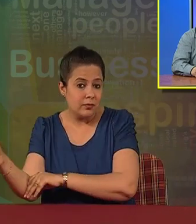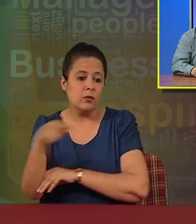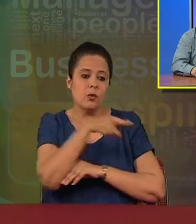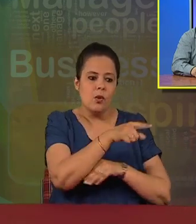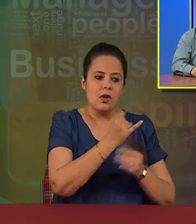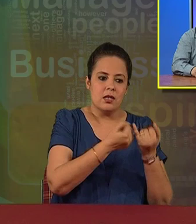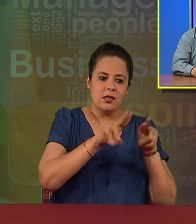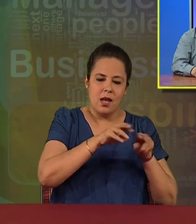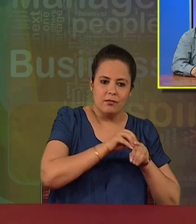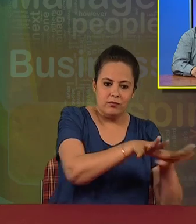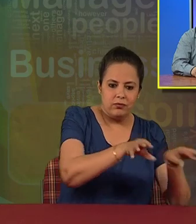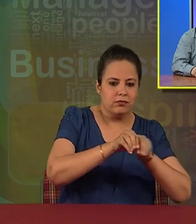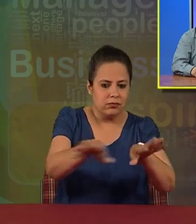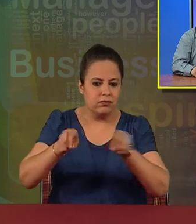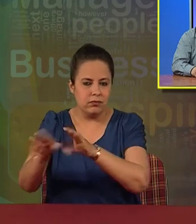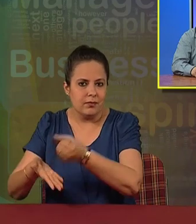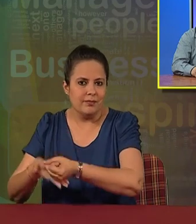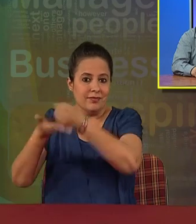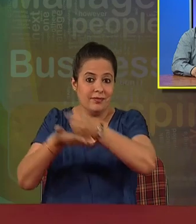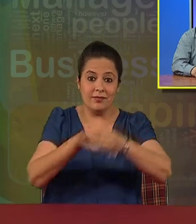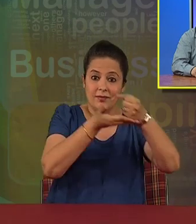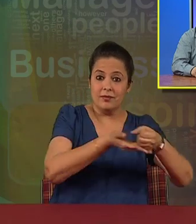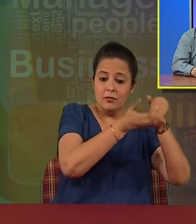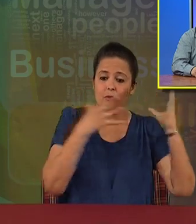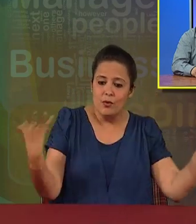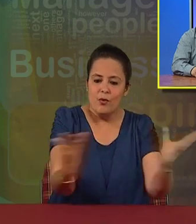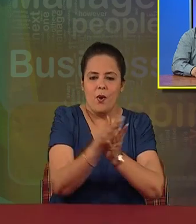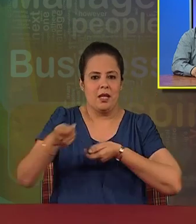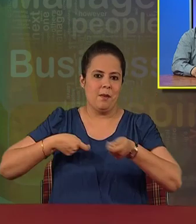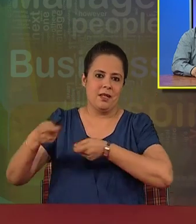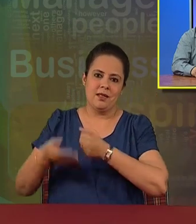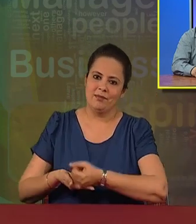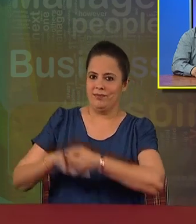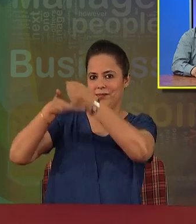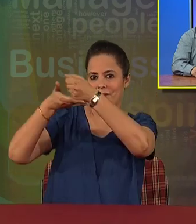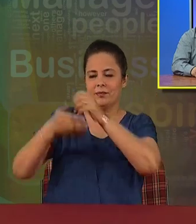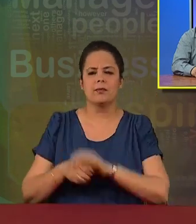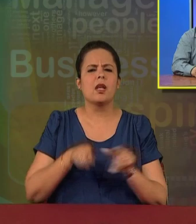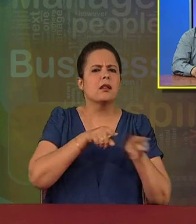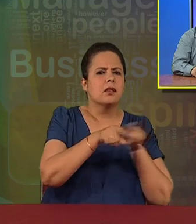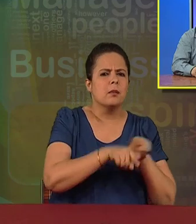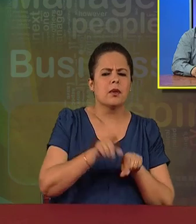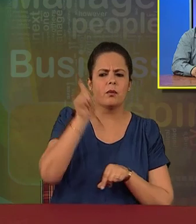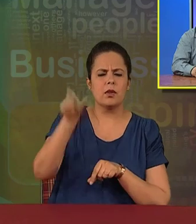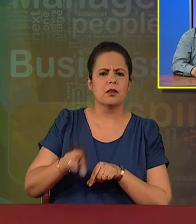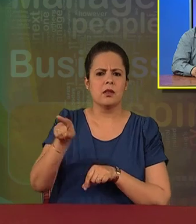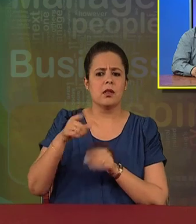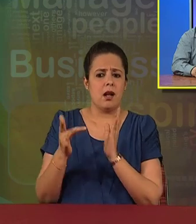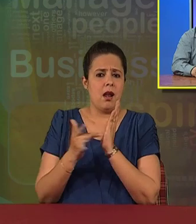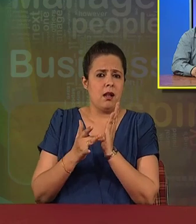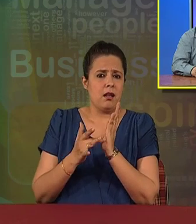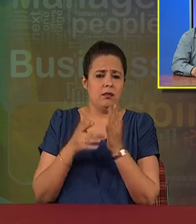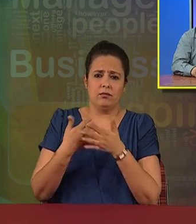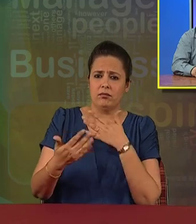brings efficiency and helps in the achievement of organizational objectives. For example, if a person is good